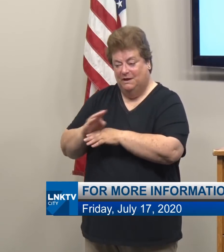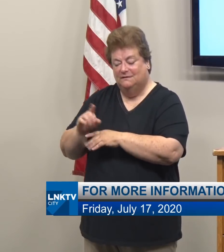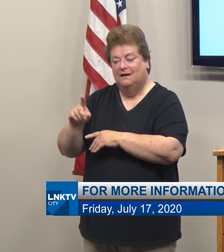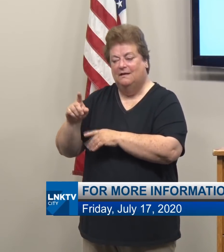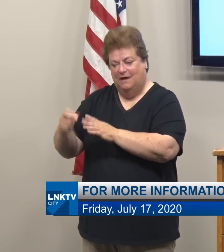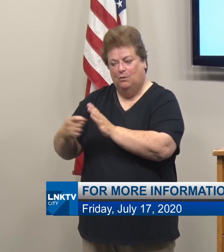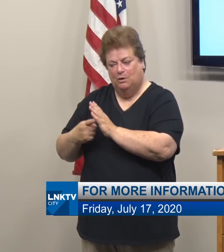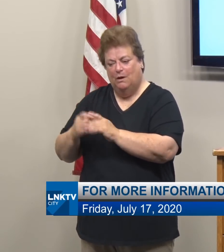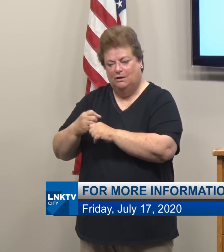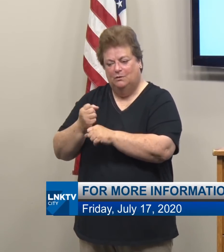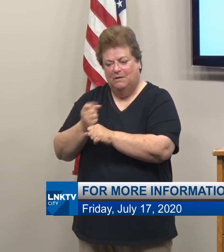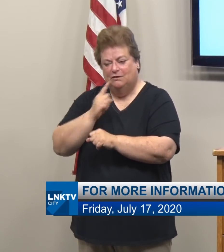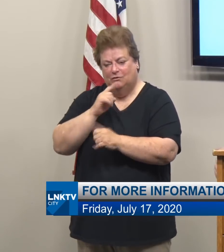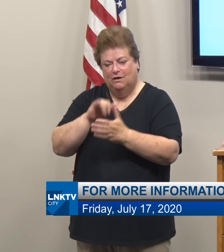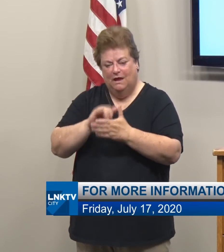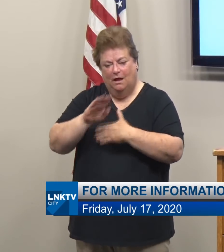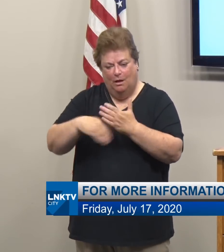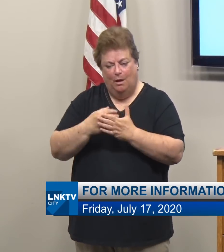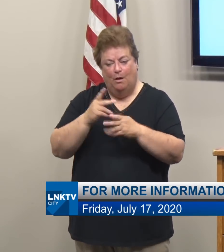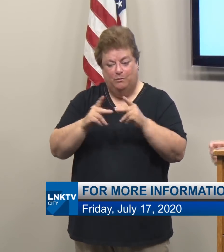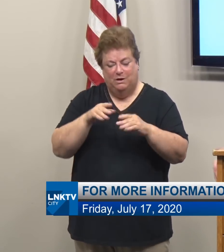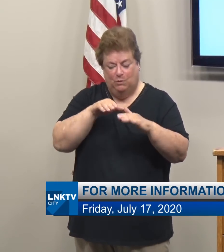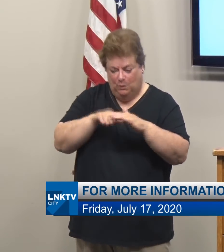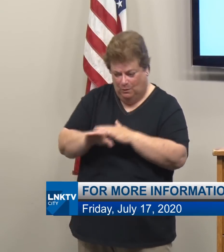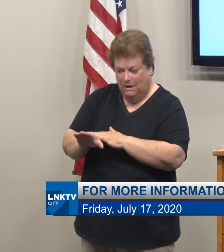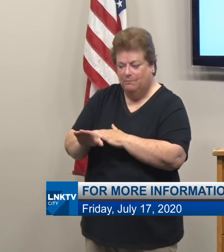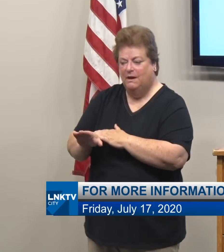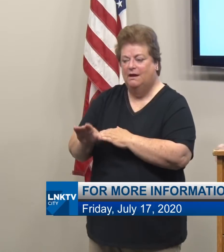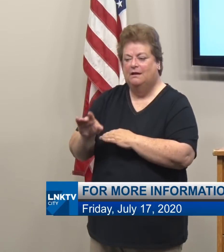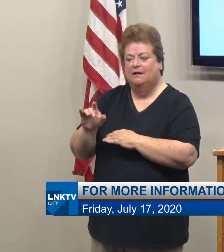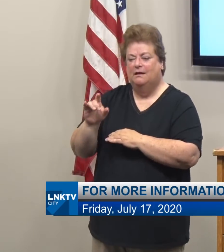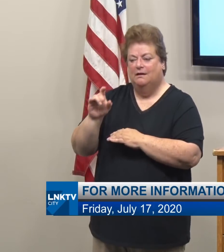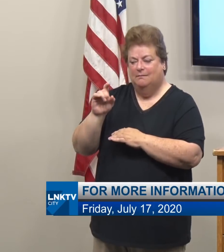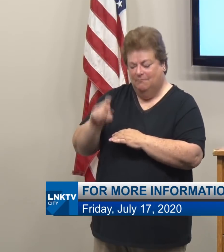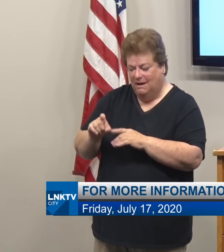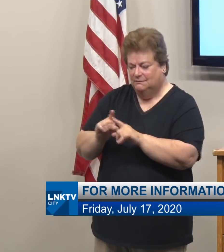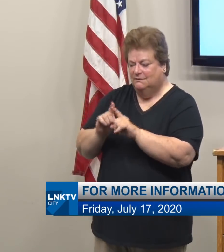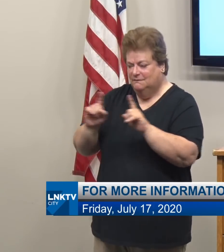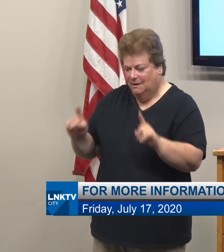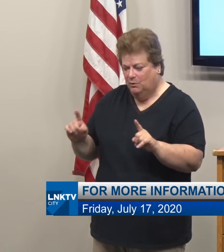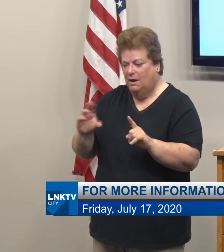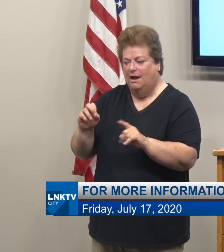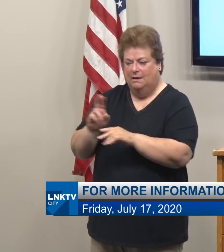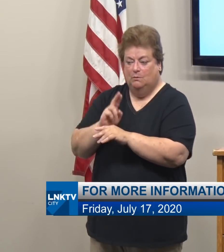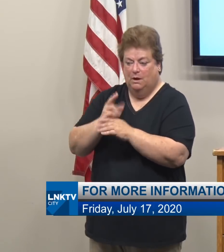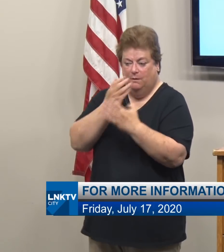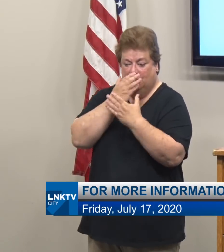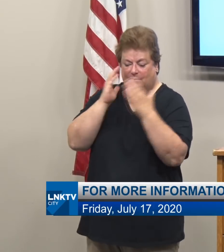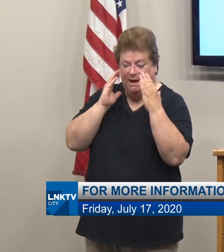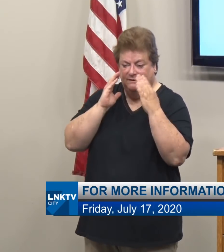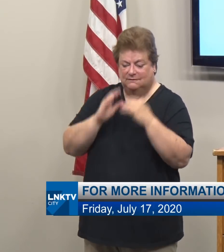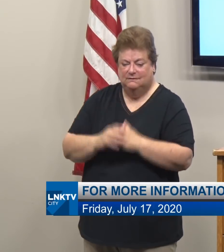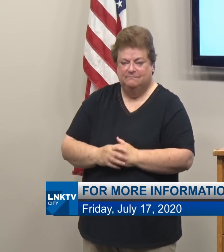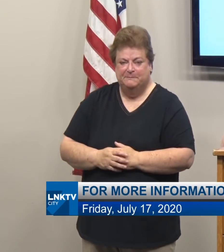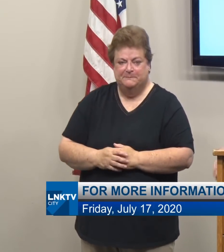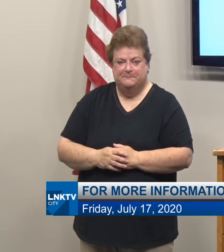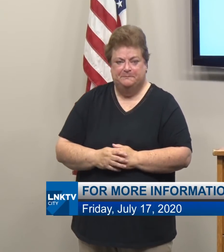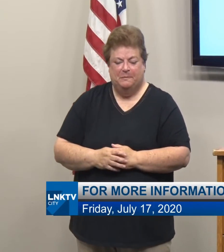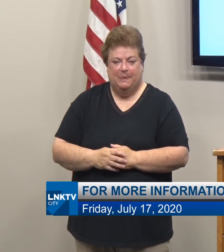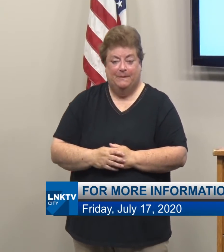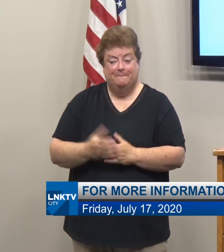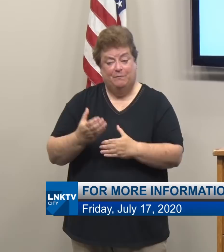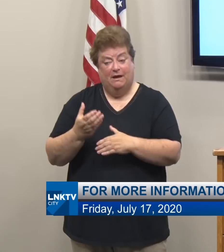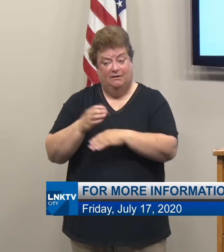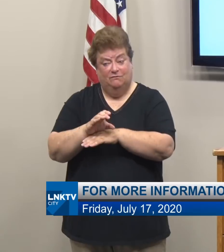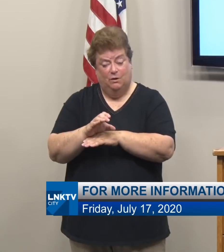make sure that everyone in their premises that's unable to maintain social distances is wearing a mask. Now, the enforcement